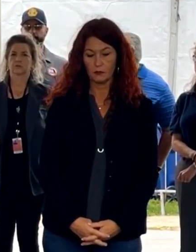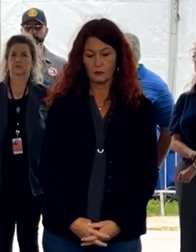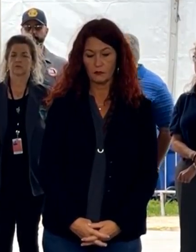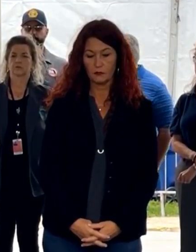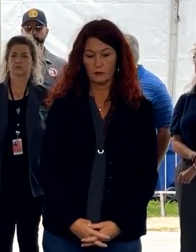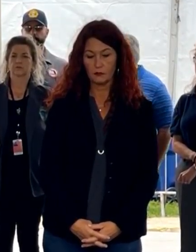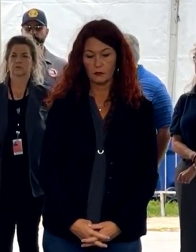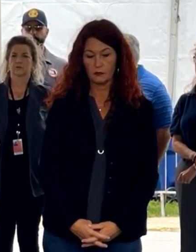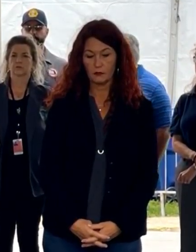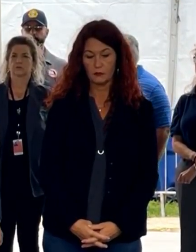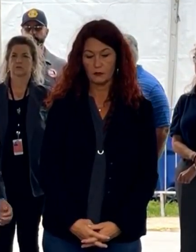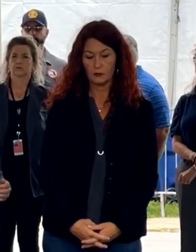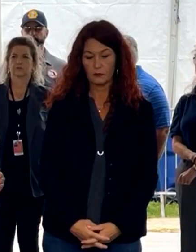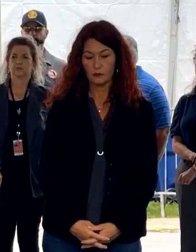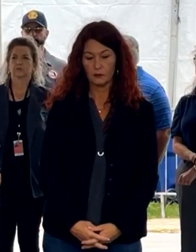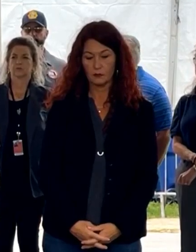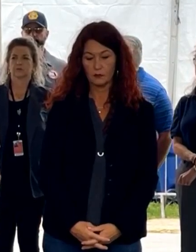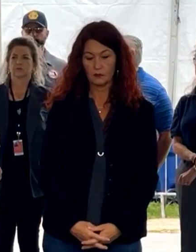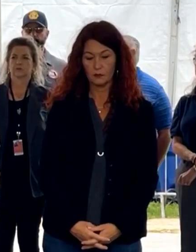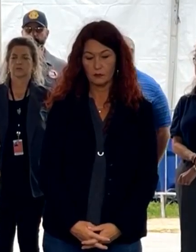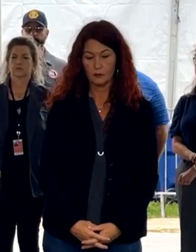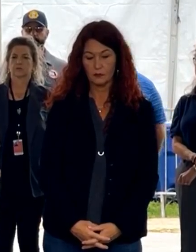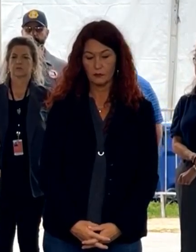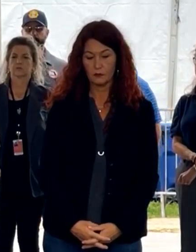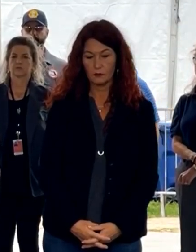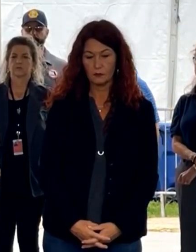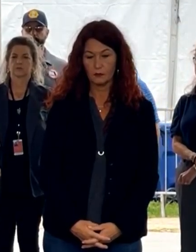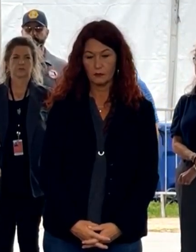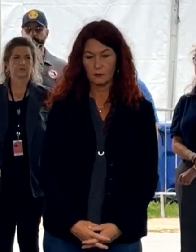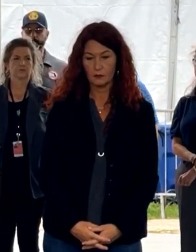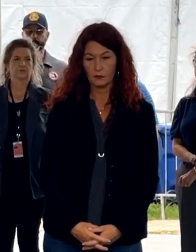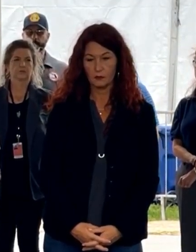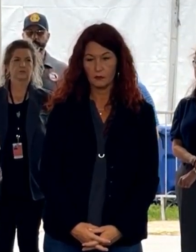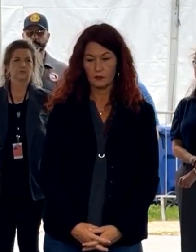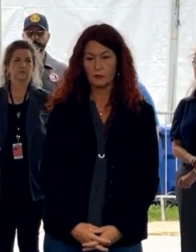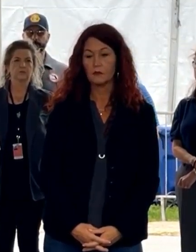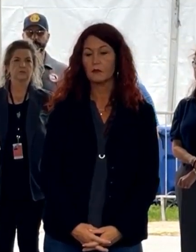gracias a Royal Caribbean. Gracias, gracias a todos.